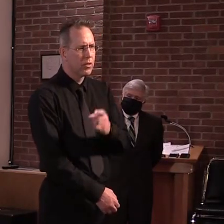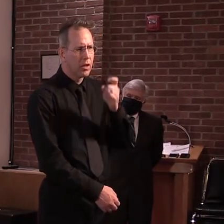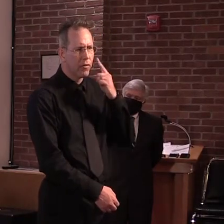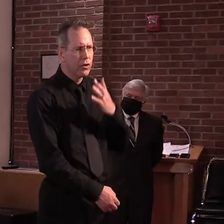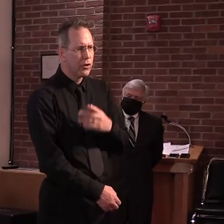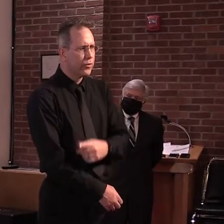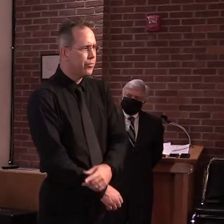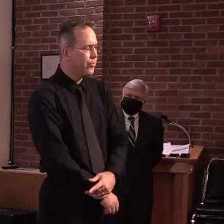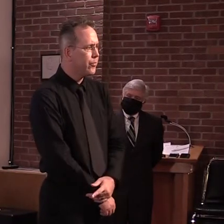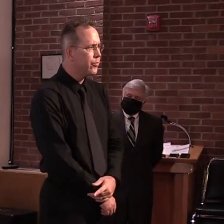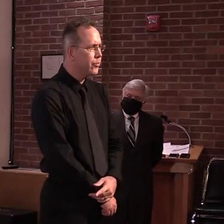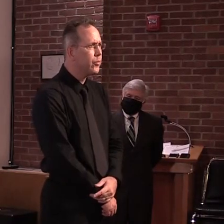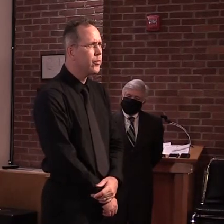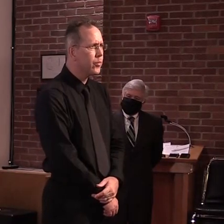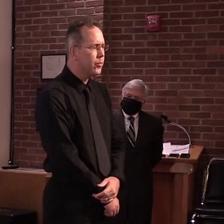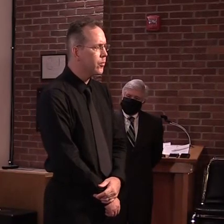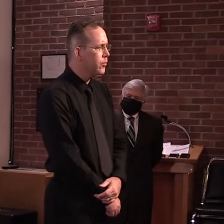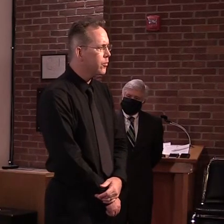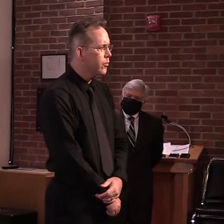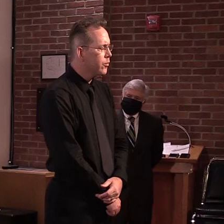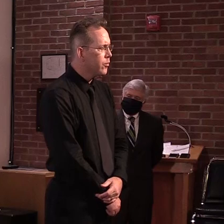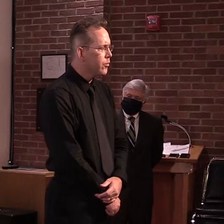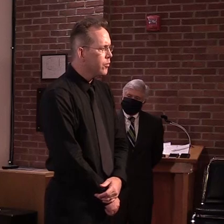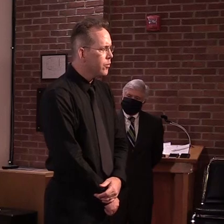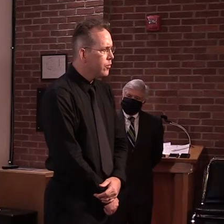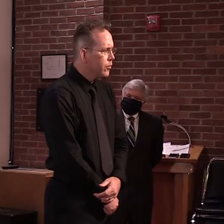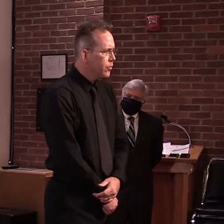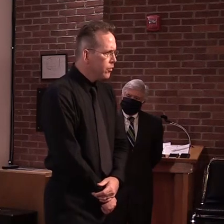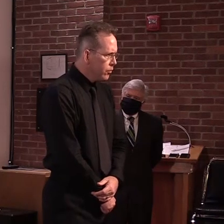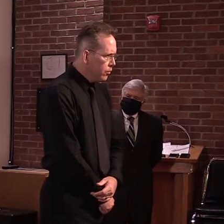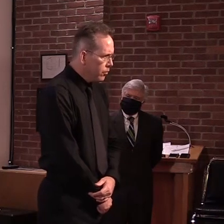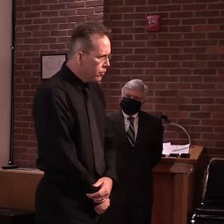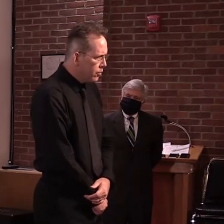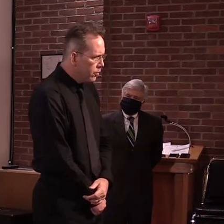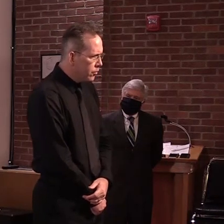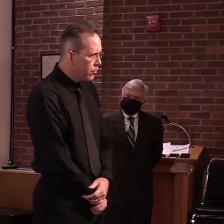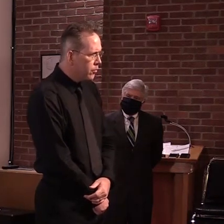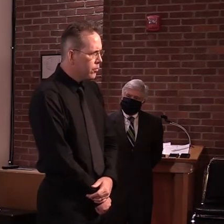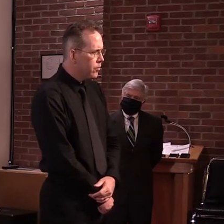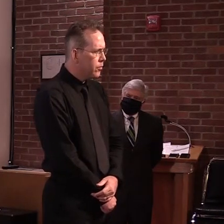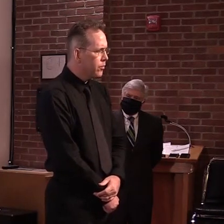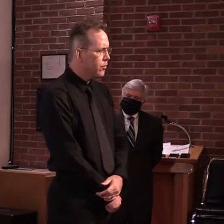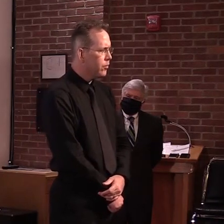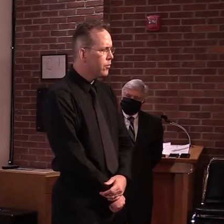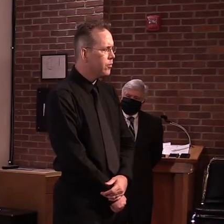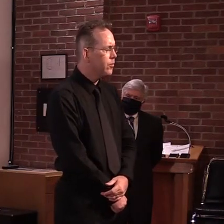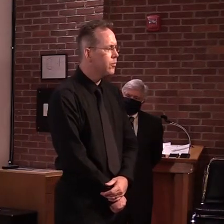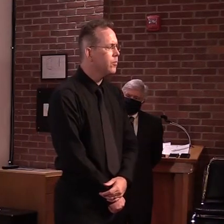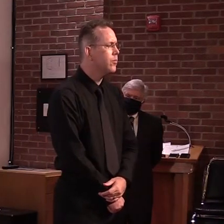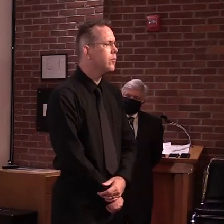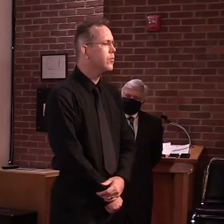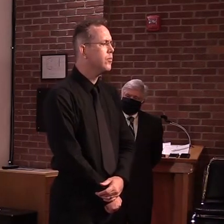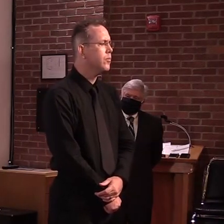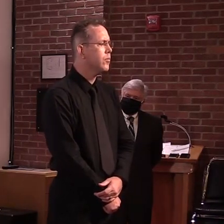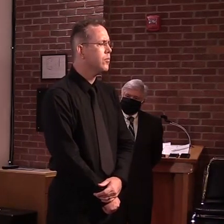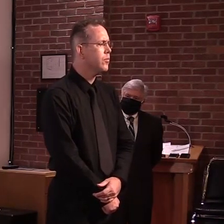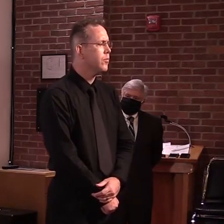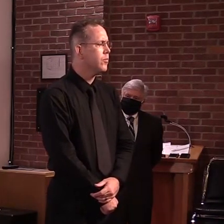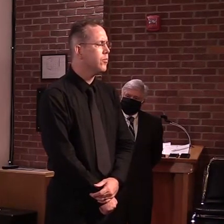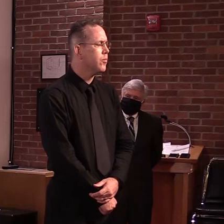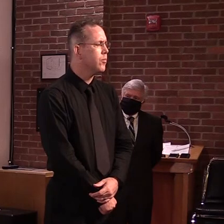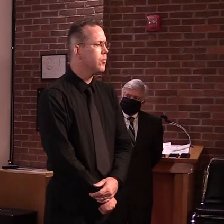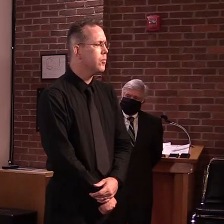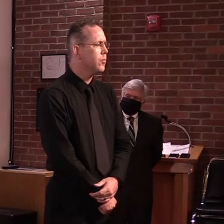Can you assure Vermonters that the protesters try to establish a police-free autonomous zone